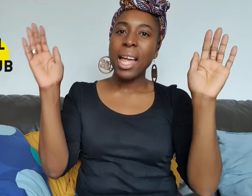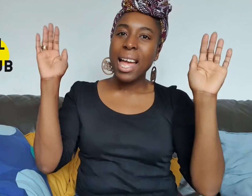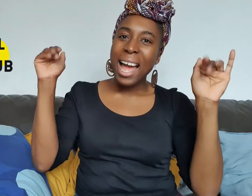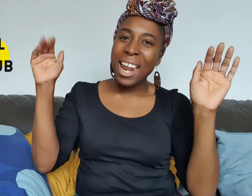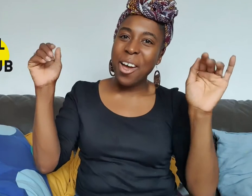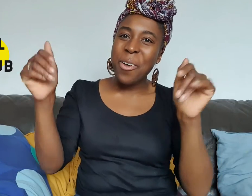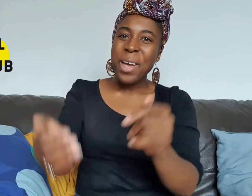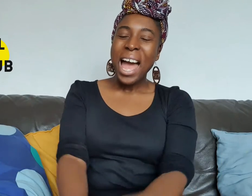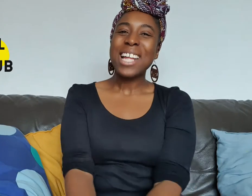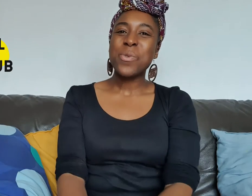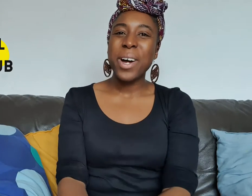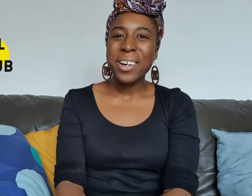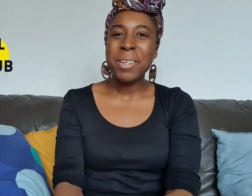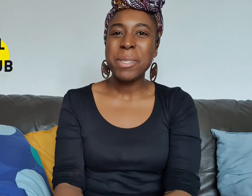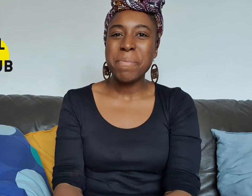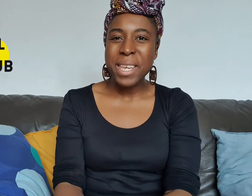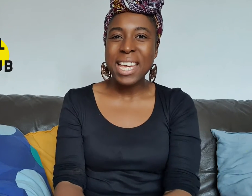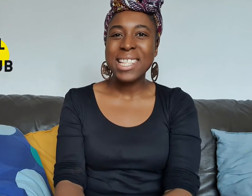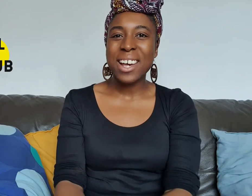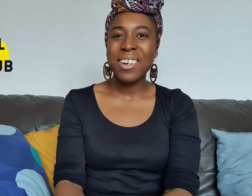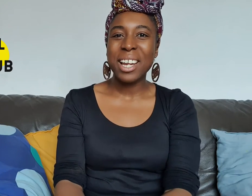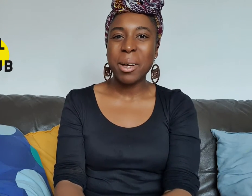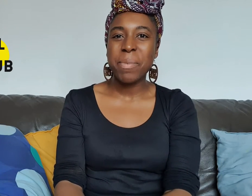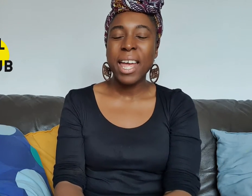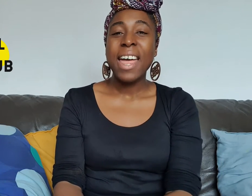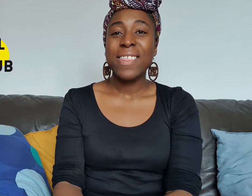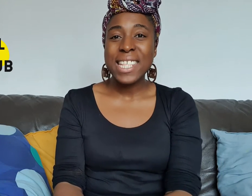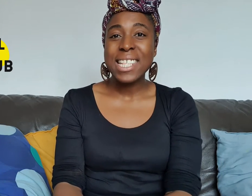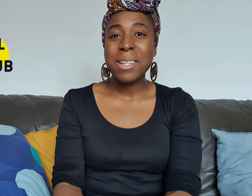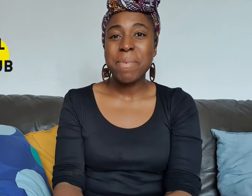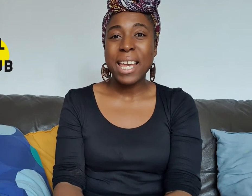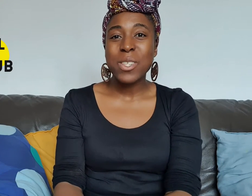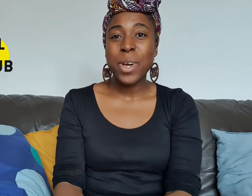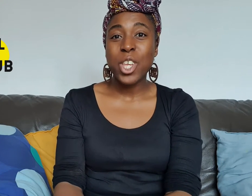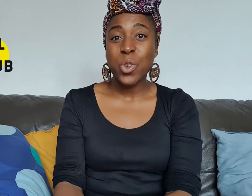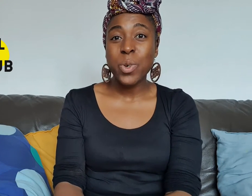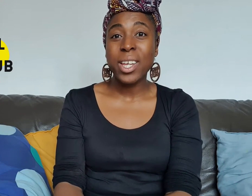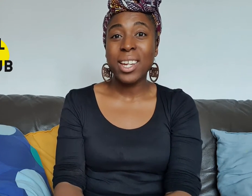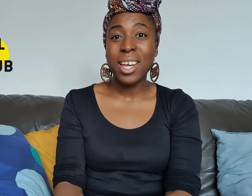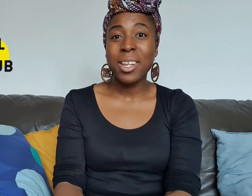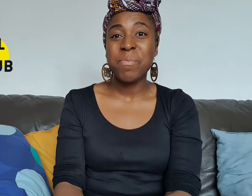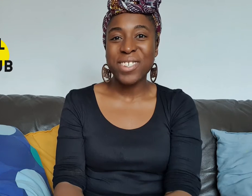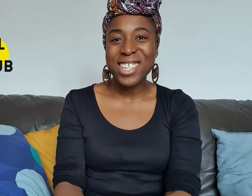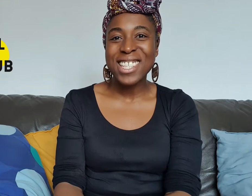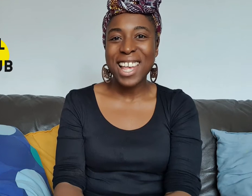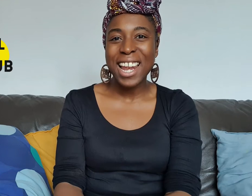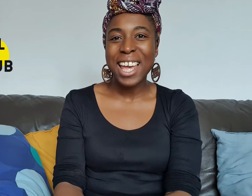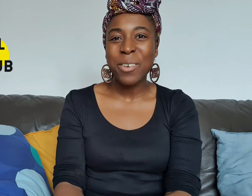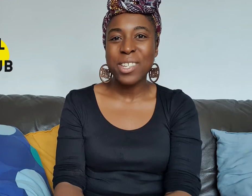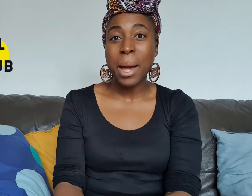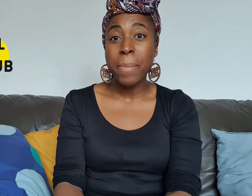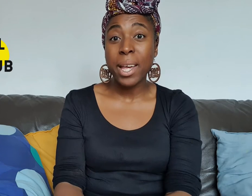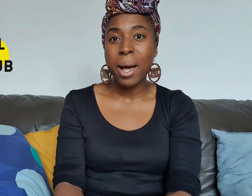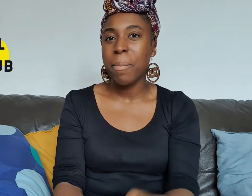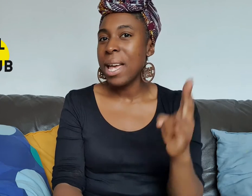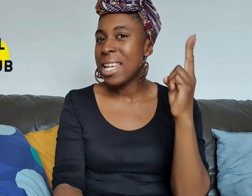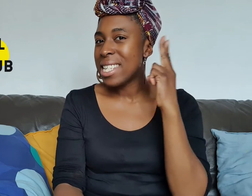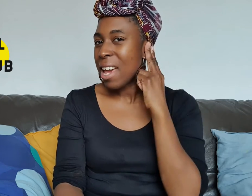Hello and welcome to BSL Club. This is the place where you can learn British Sign Language and become deaf